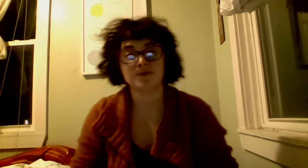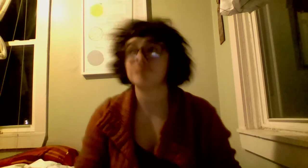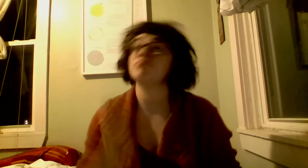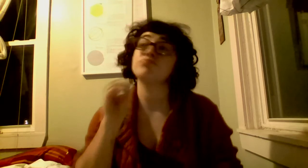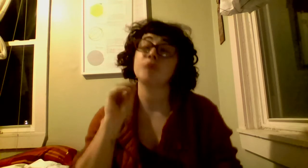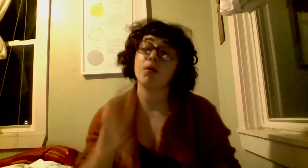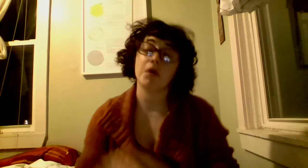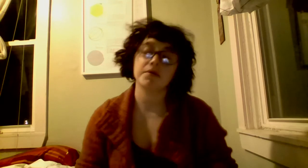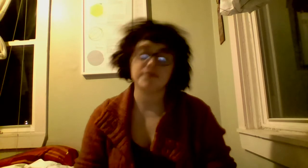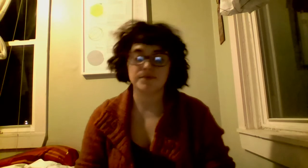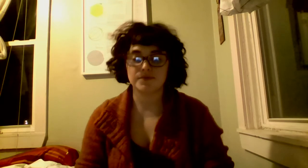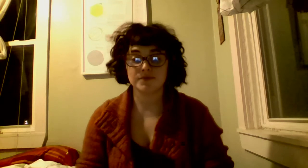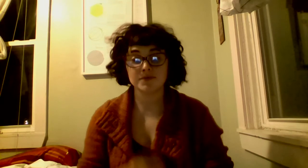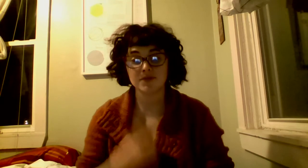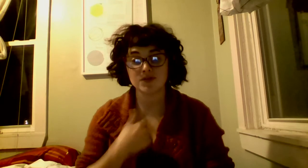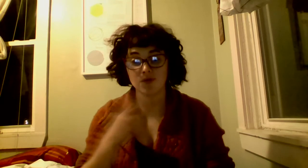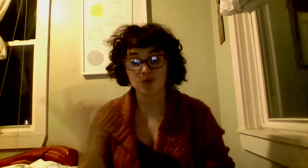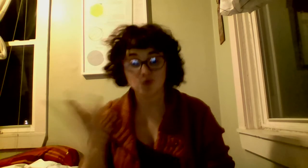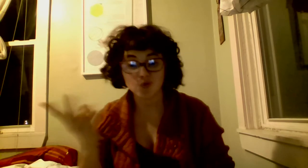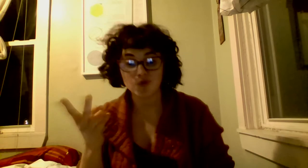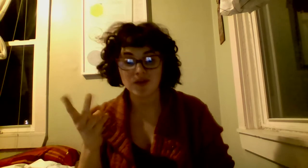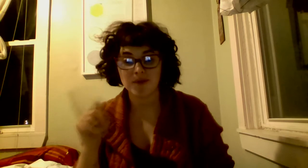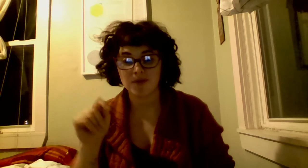were all done, the troll, very hungry by now, said,